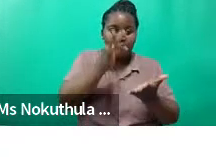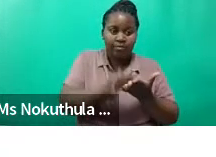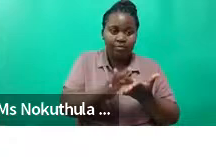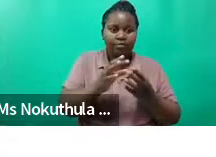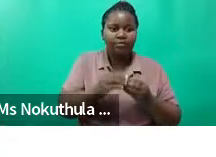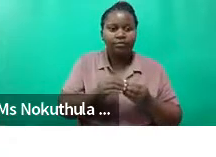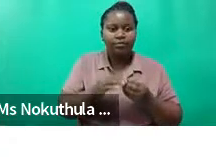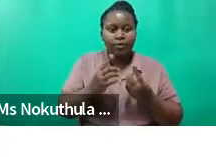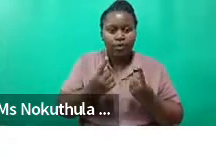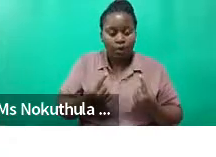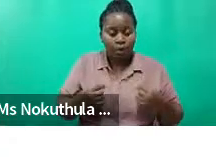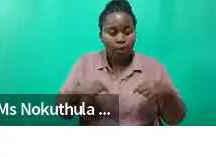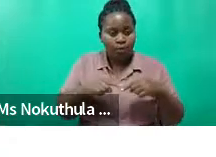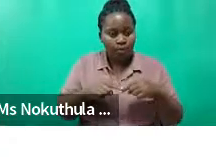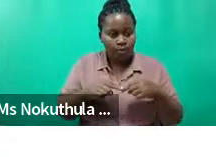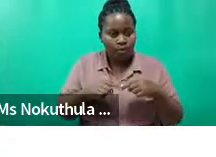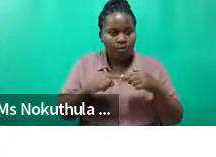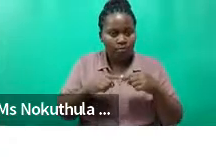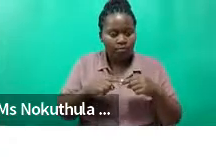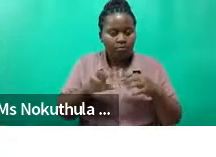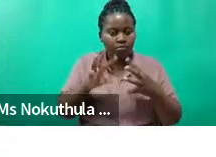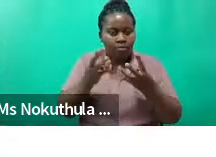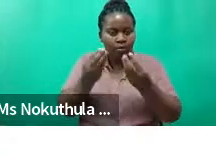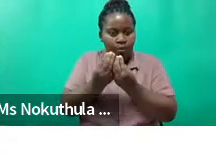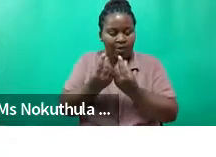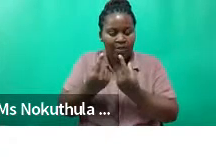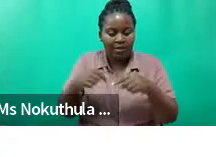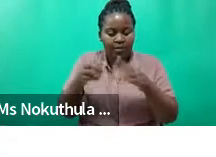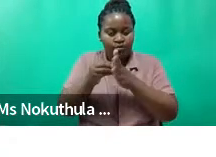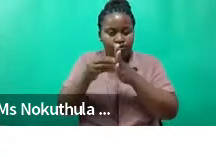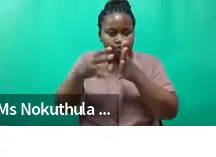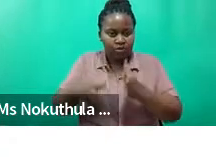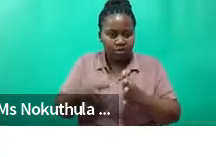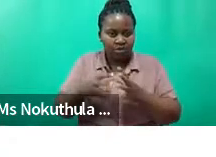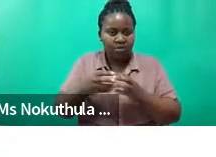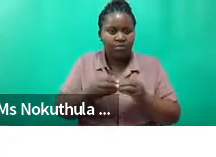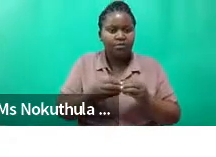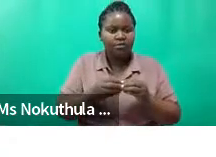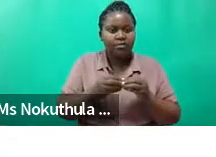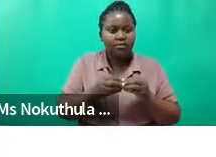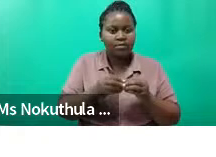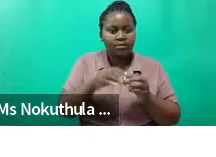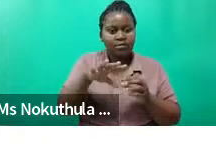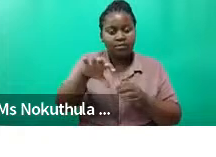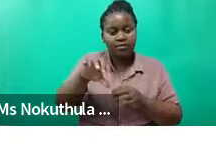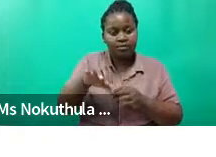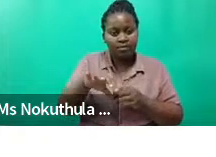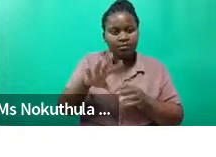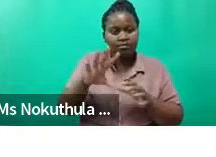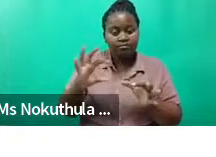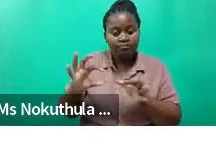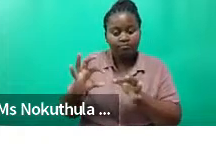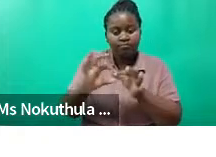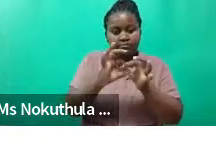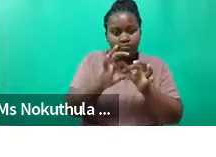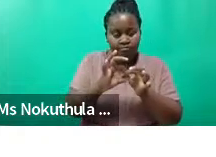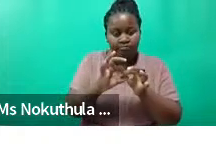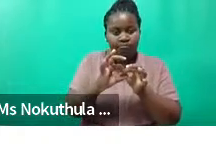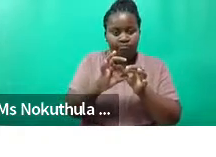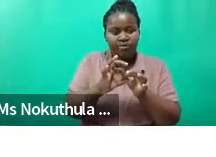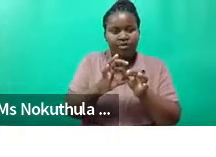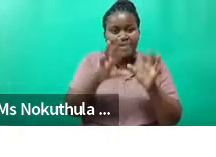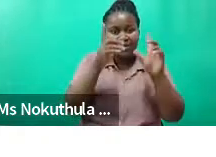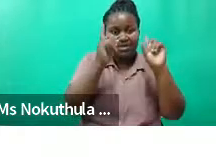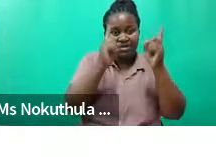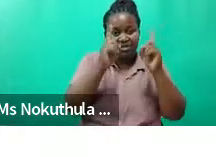are putting forward together with our student. And so the first one is collaboration amongst teachers,